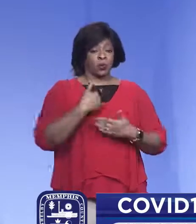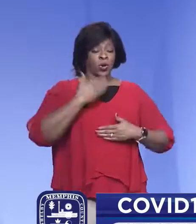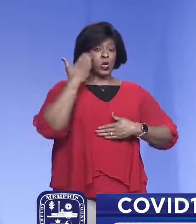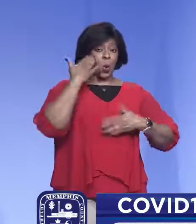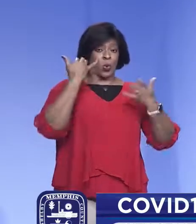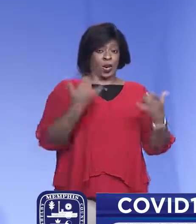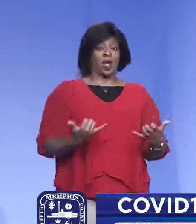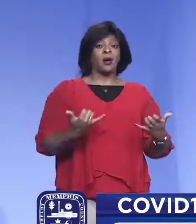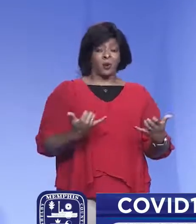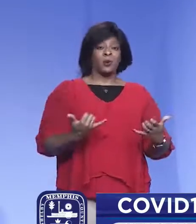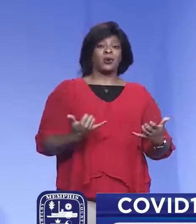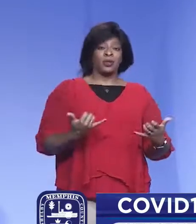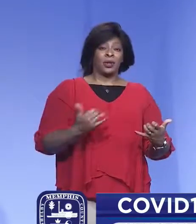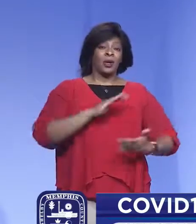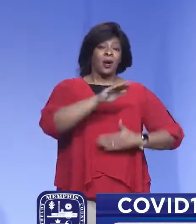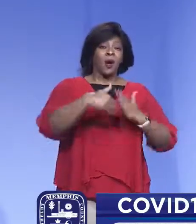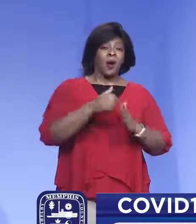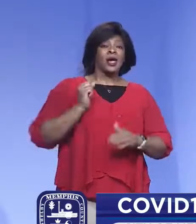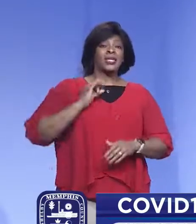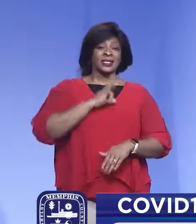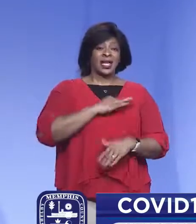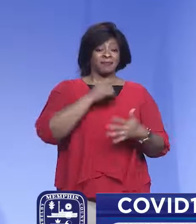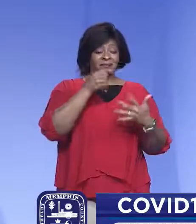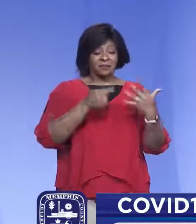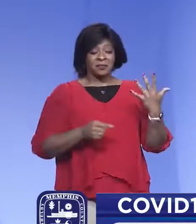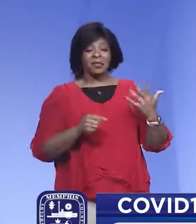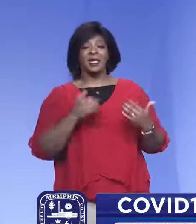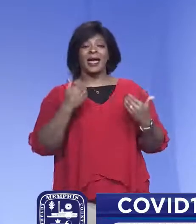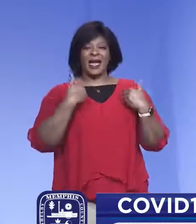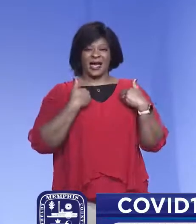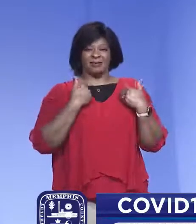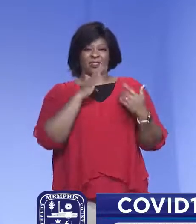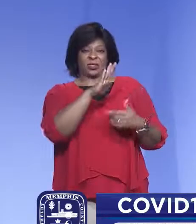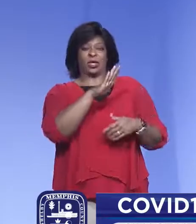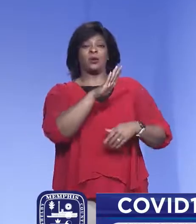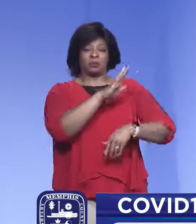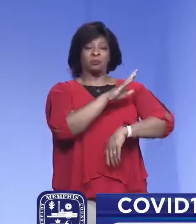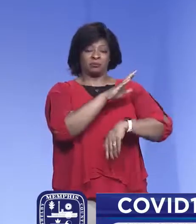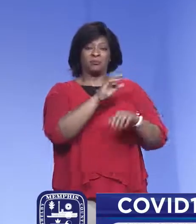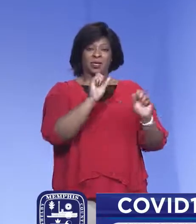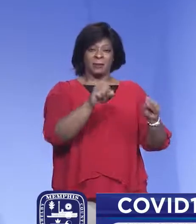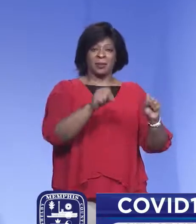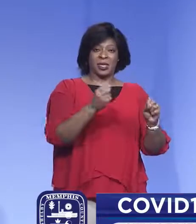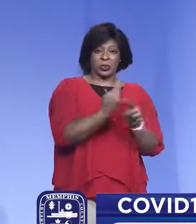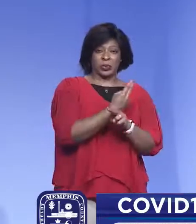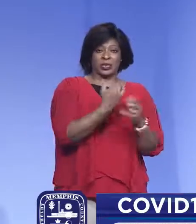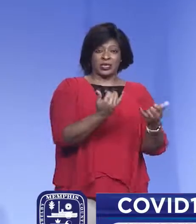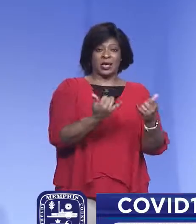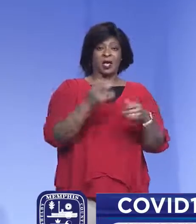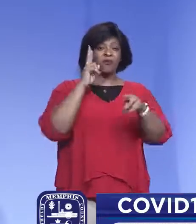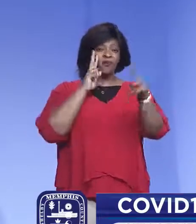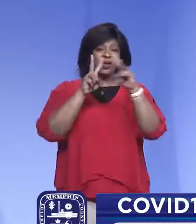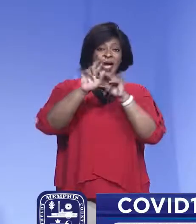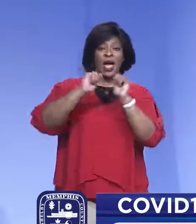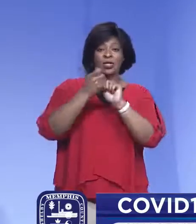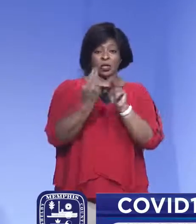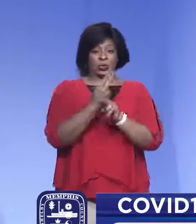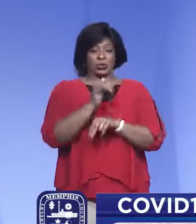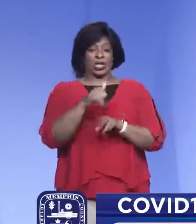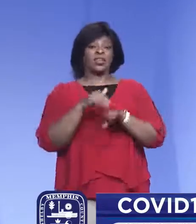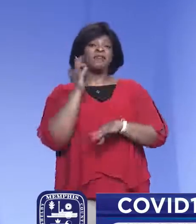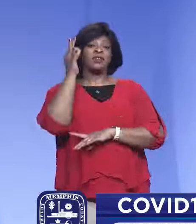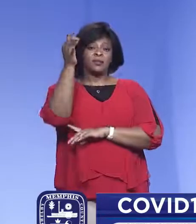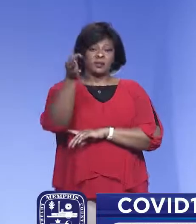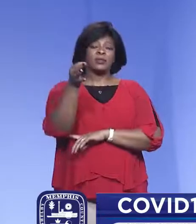today, with all of the staffing tools that the hospitals have at their disposal today, and forecasting how they might use those in the